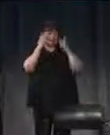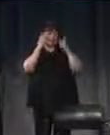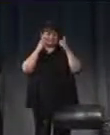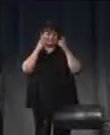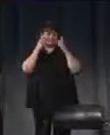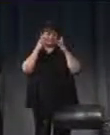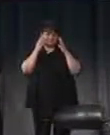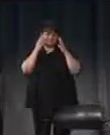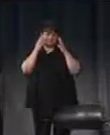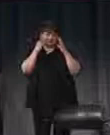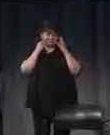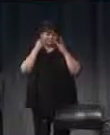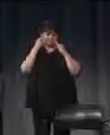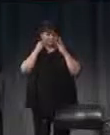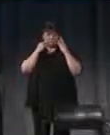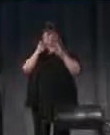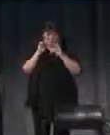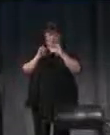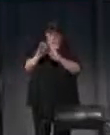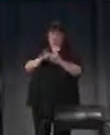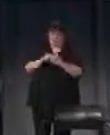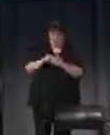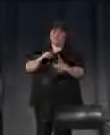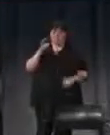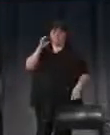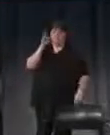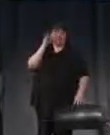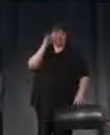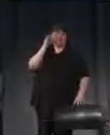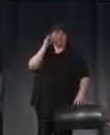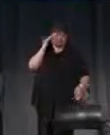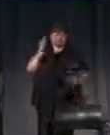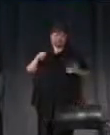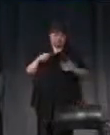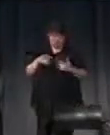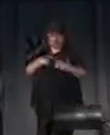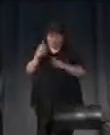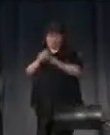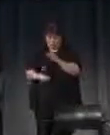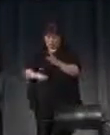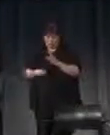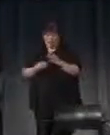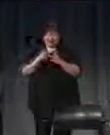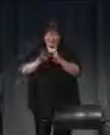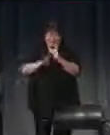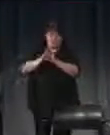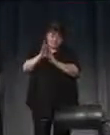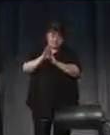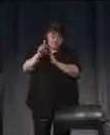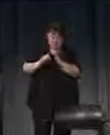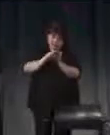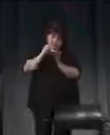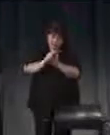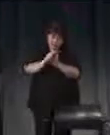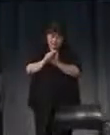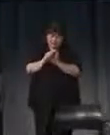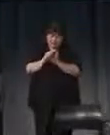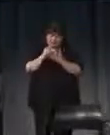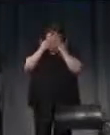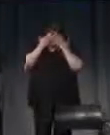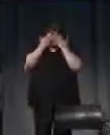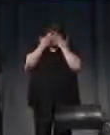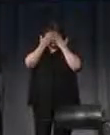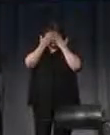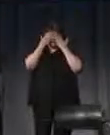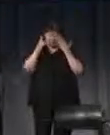just deprive the developing mammal in the most plastic period of their development from access to the environment,